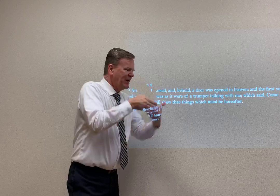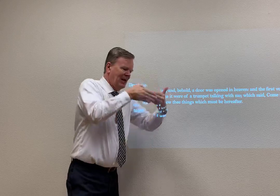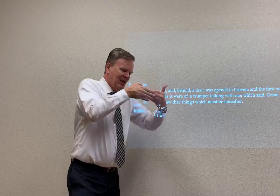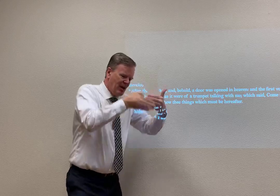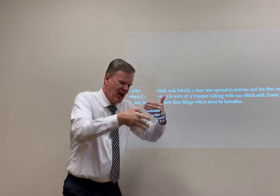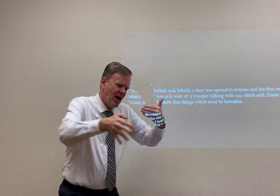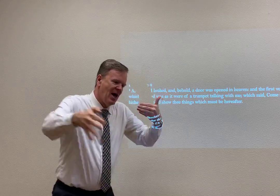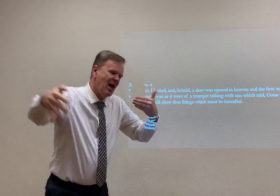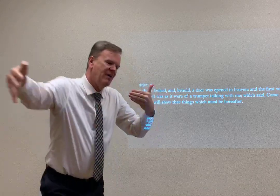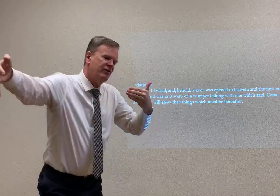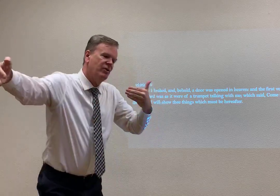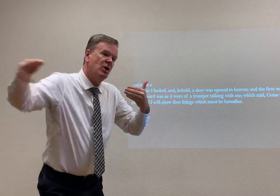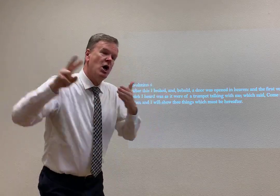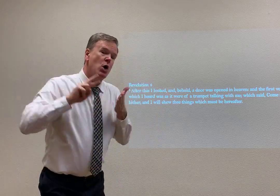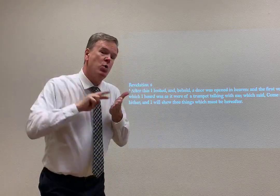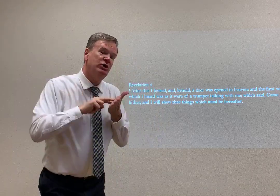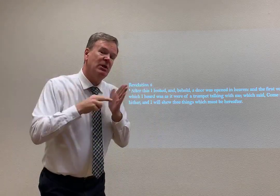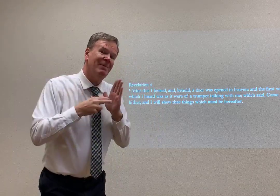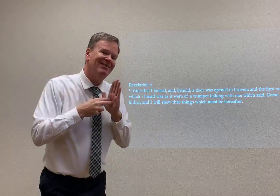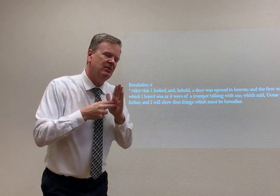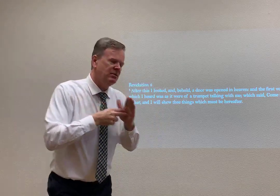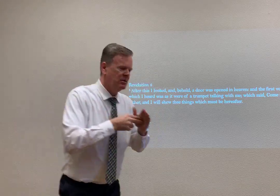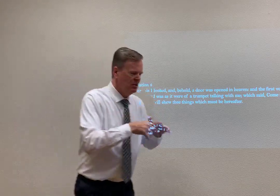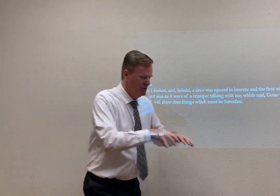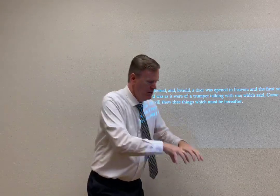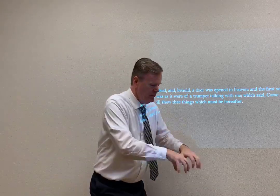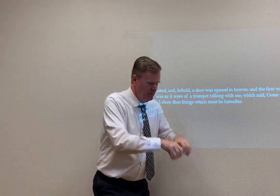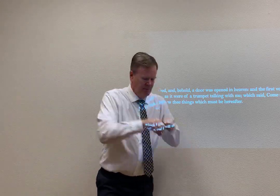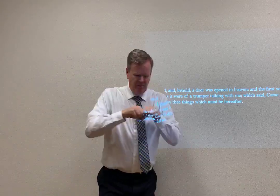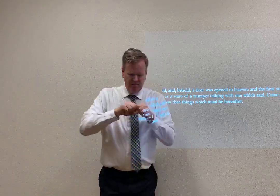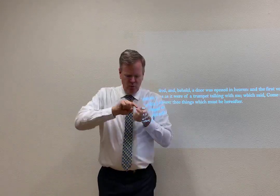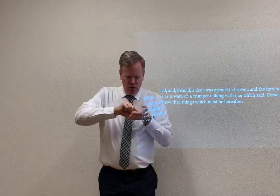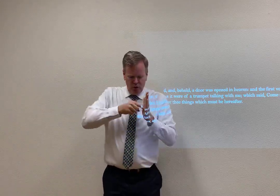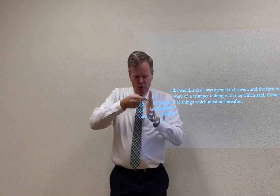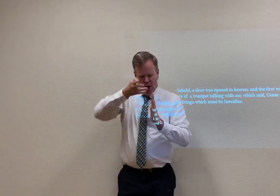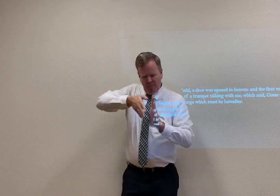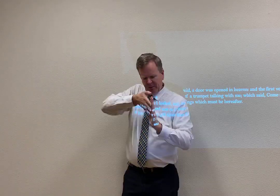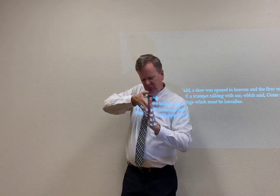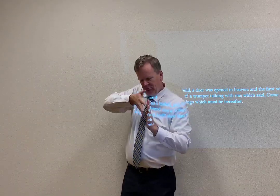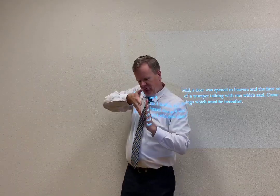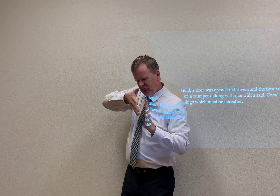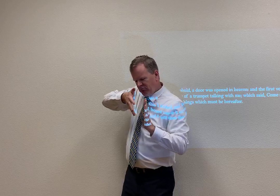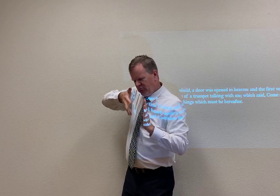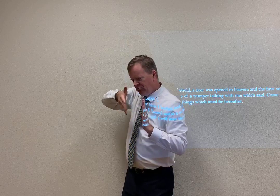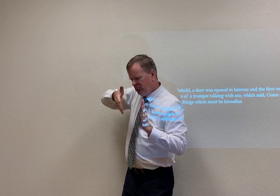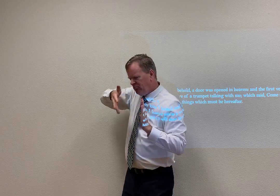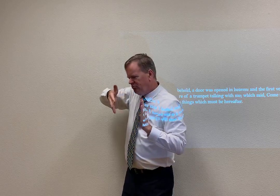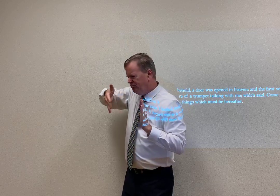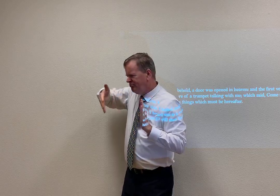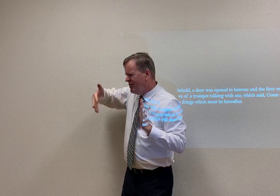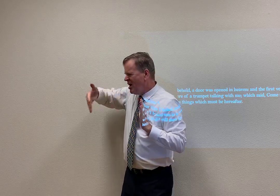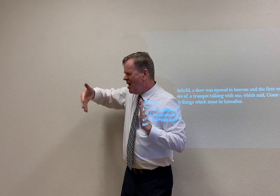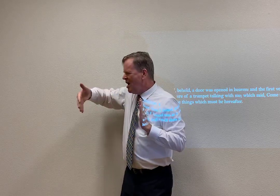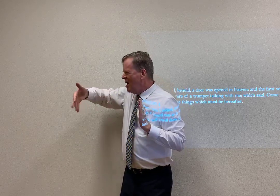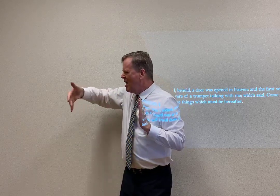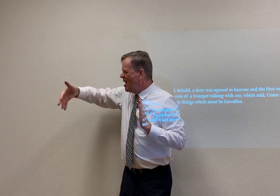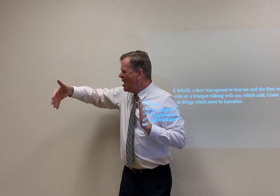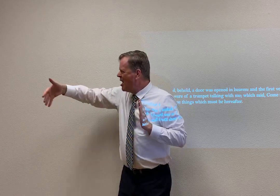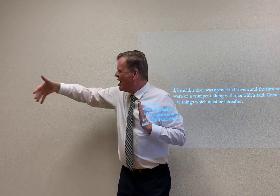which must be hereafter. Which means the church is raptured. From that point forward, there's going to be a lot of